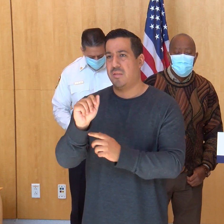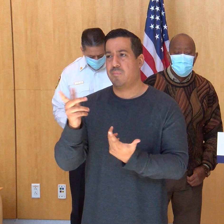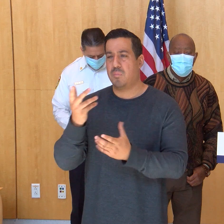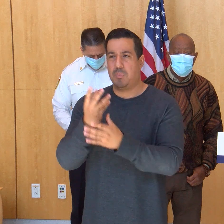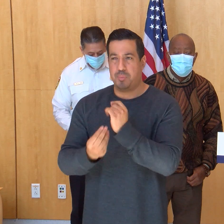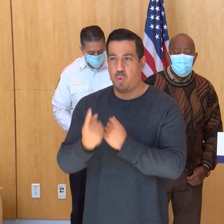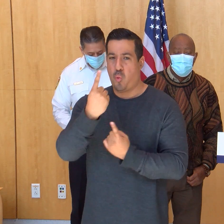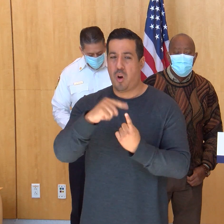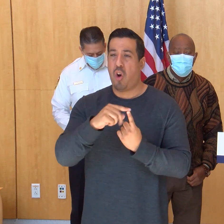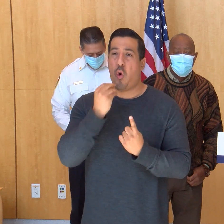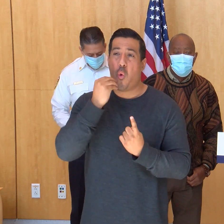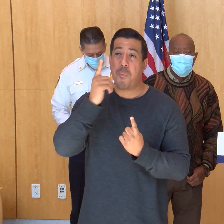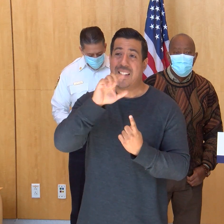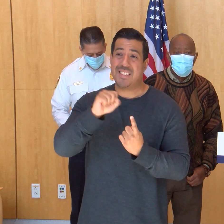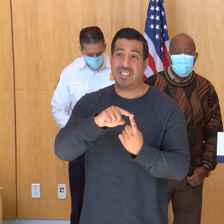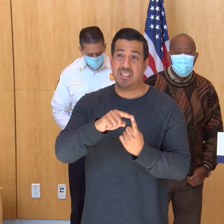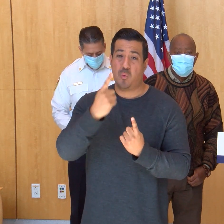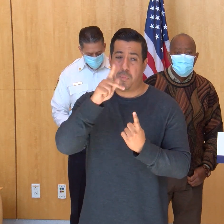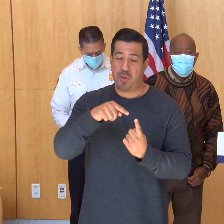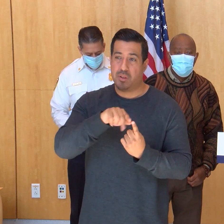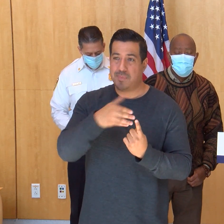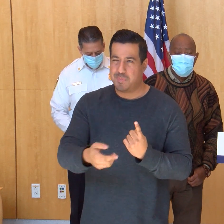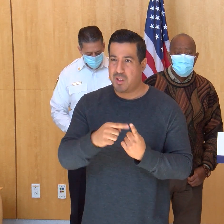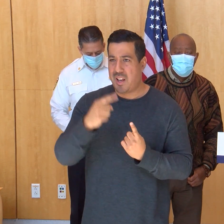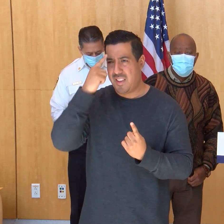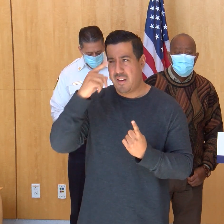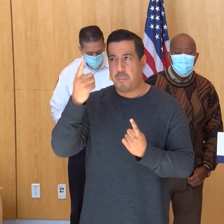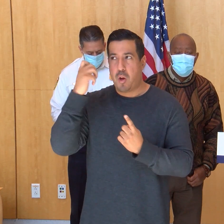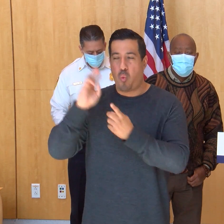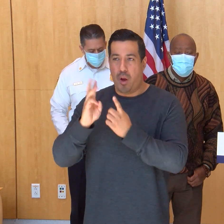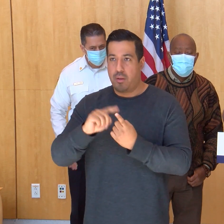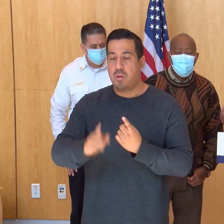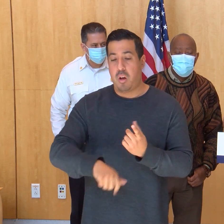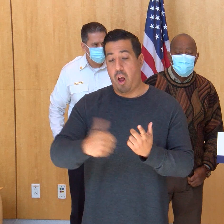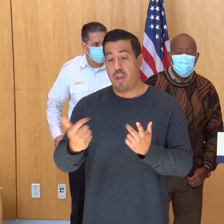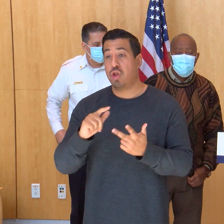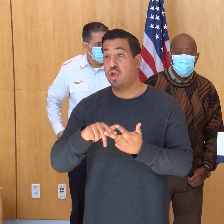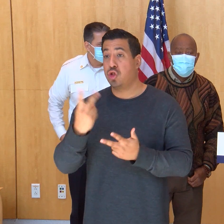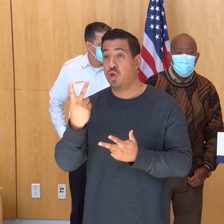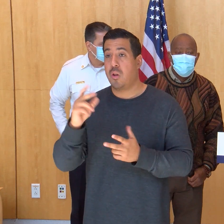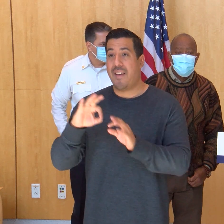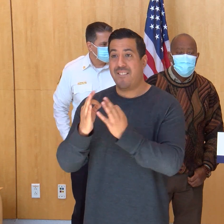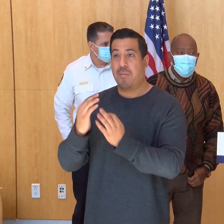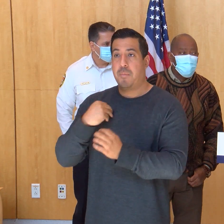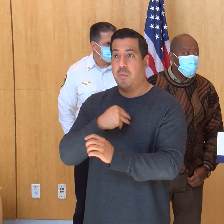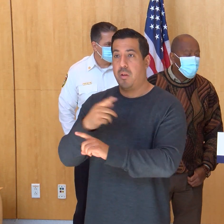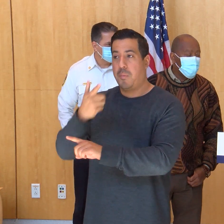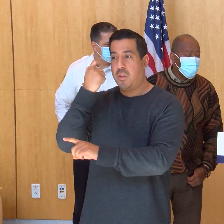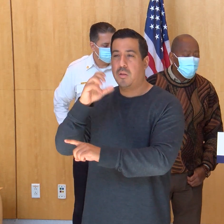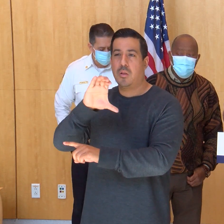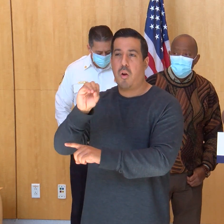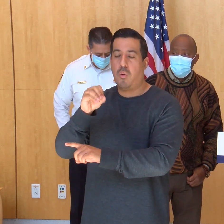of life, 1 homeless individual yesterday, believed to be from the weather, and obviously the 2 family members from carbon